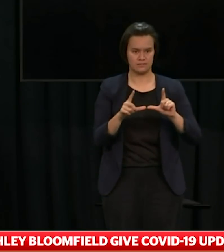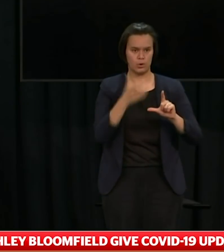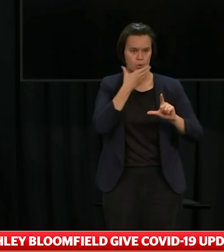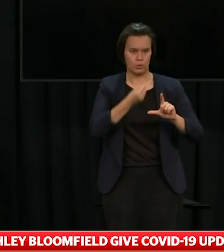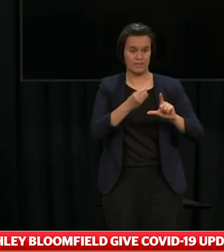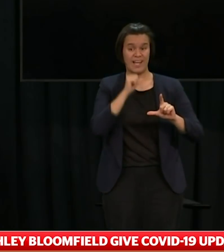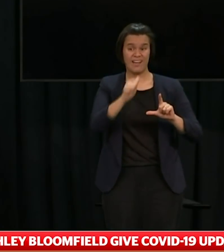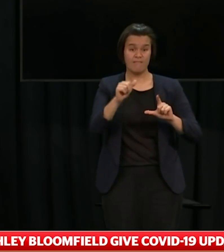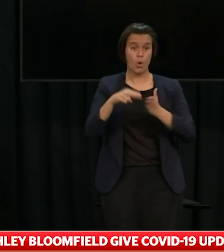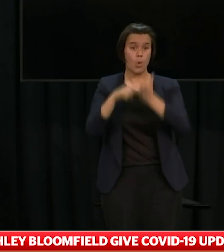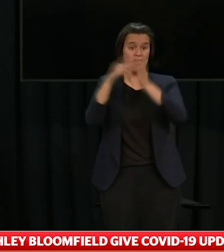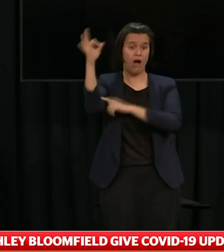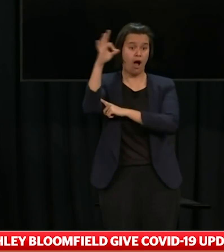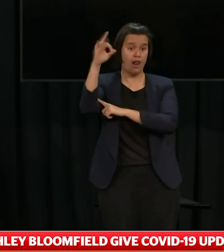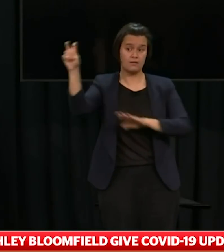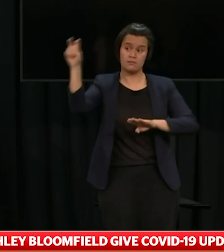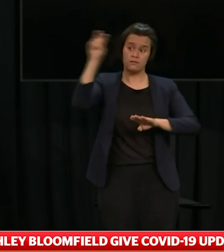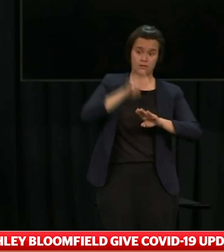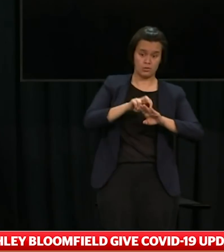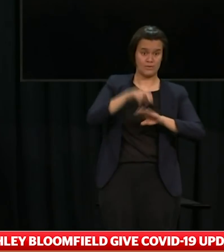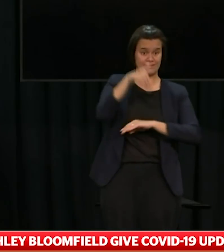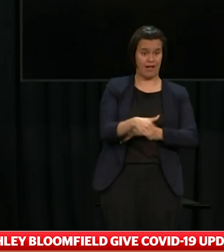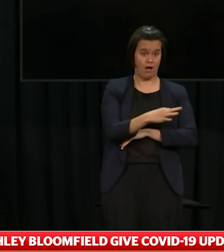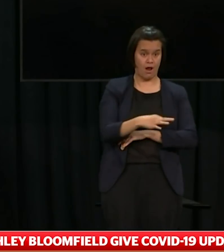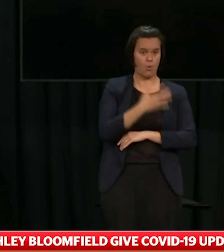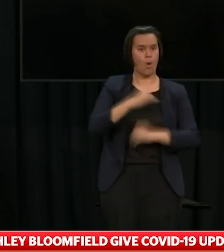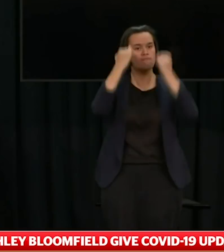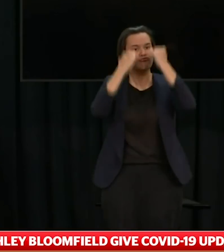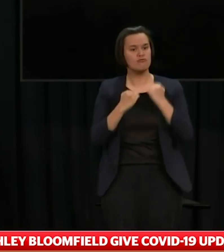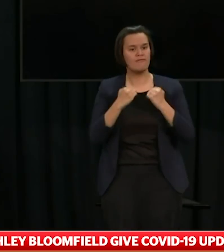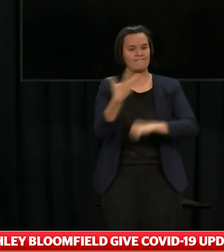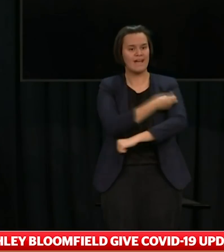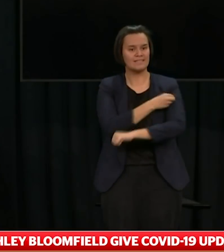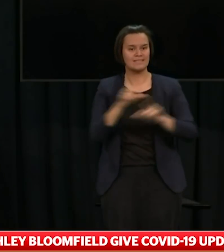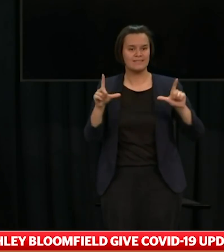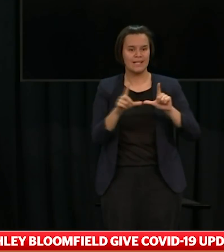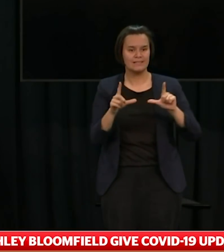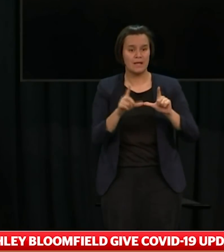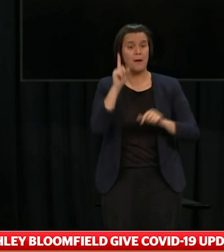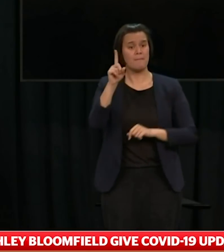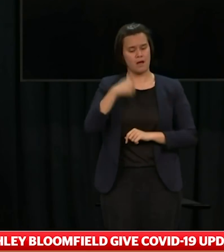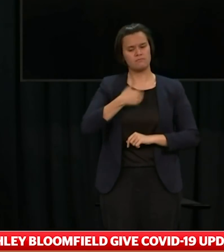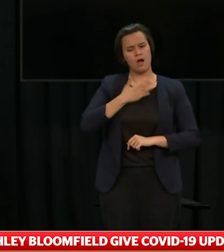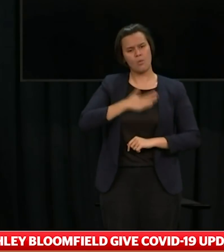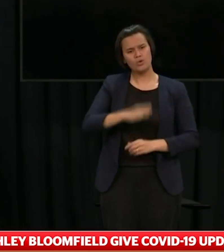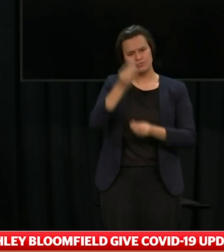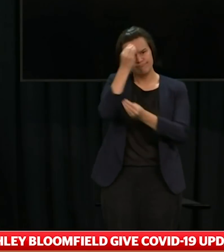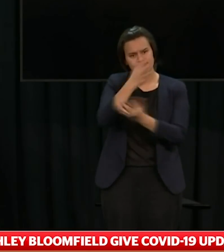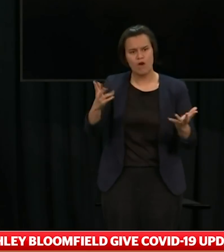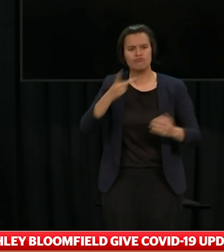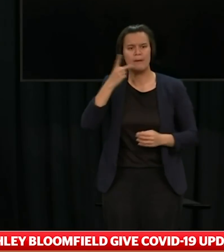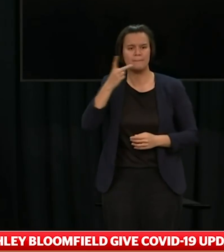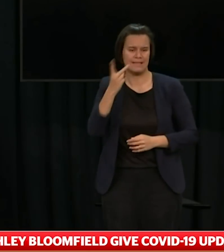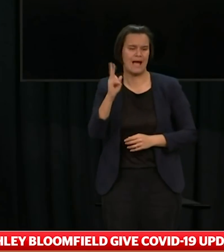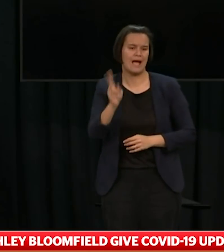announcements today, it is something that we are looking into further. But I want to reiterate something that we've said for some time now.